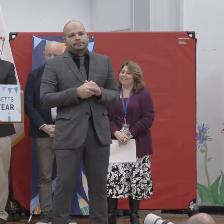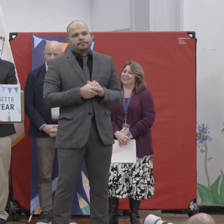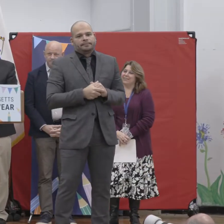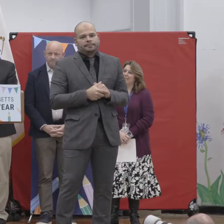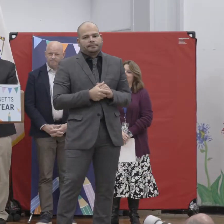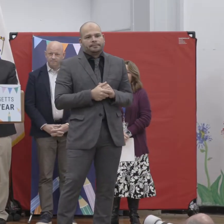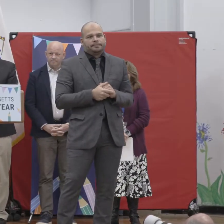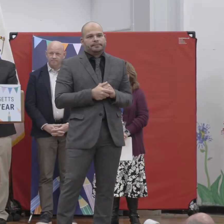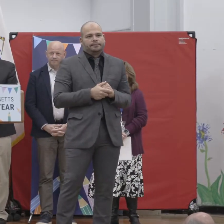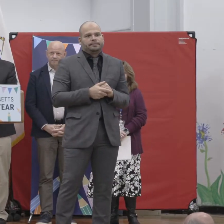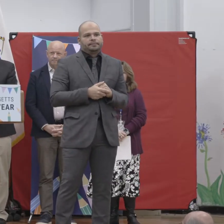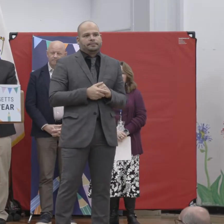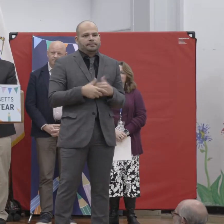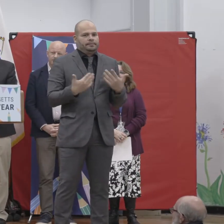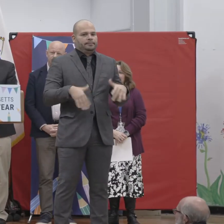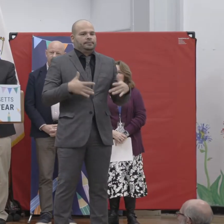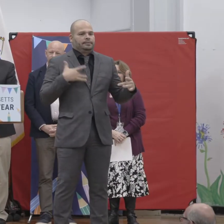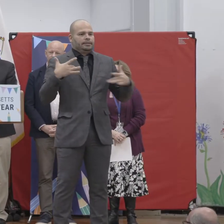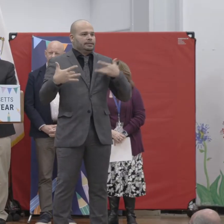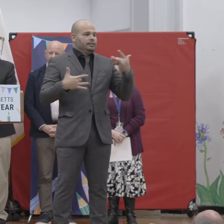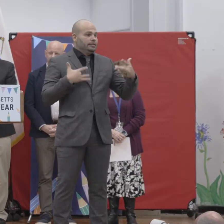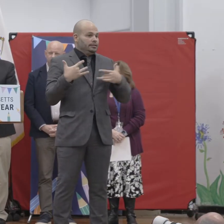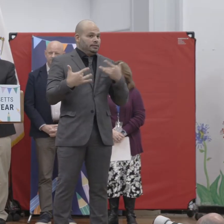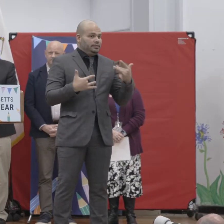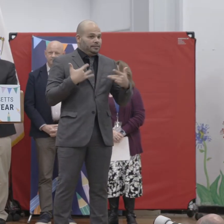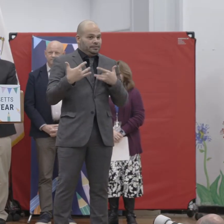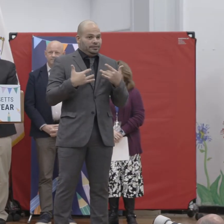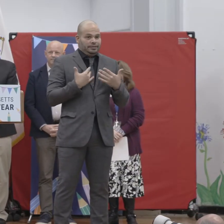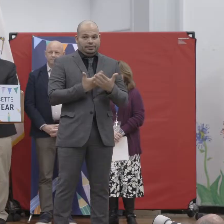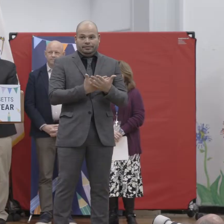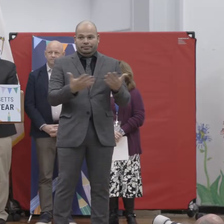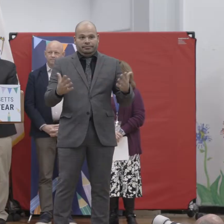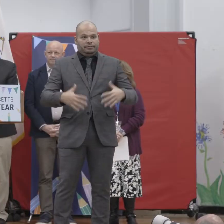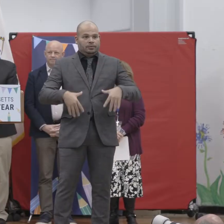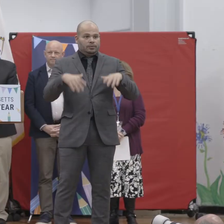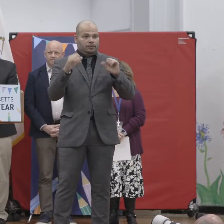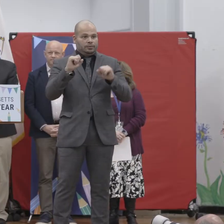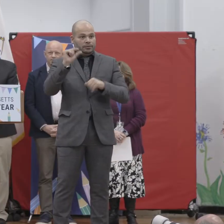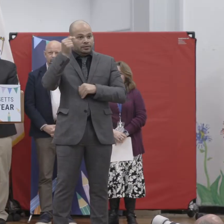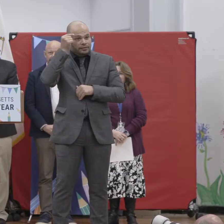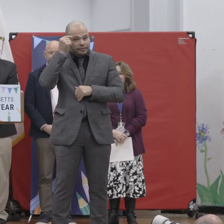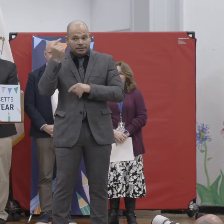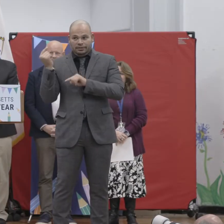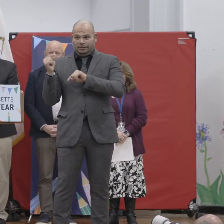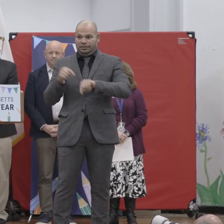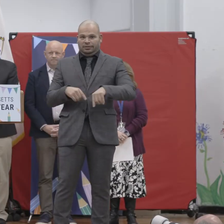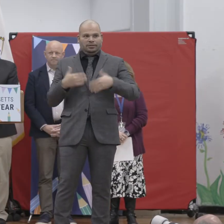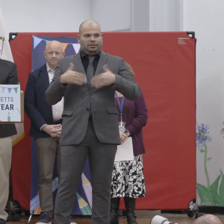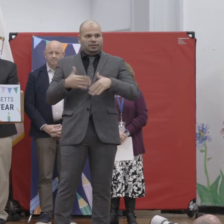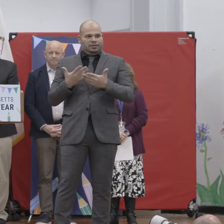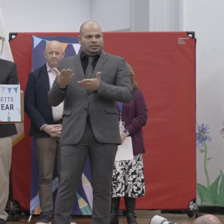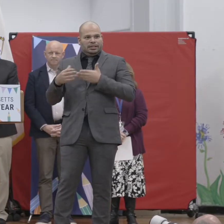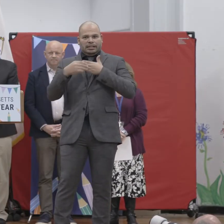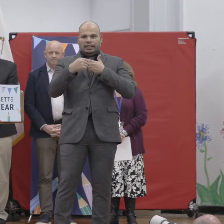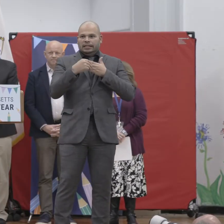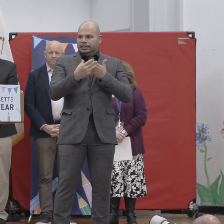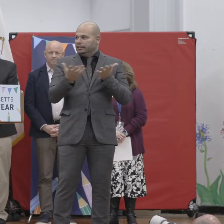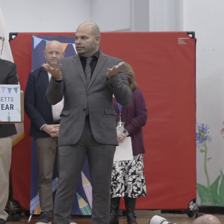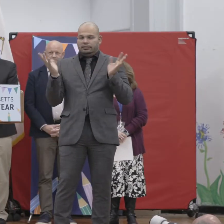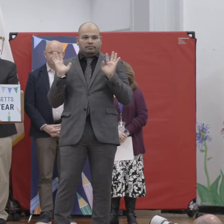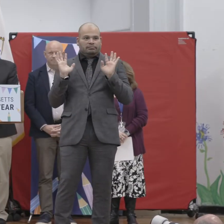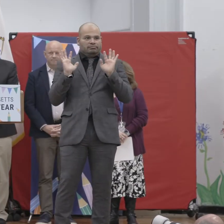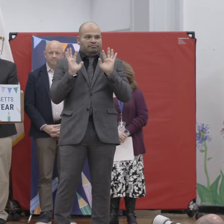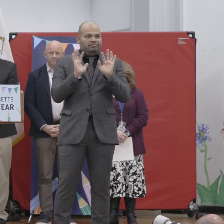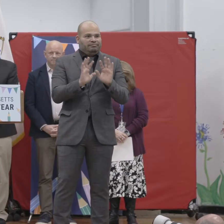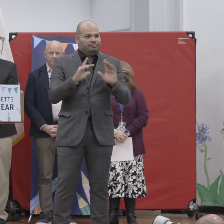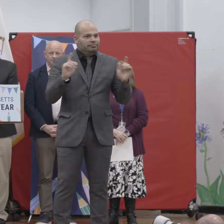How exciting is it to host Governor Healey and all of the leaders across the state to celebrate the